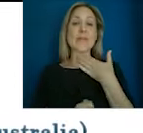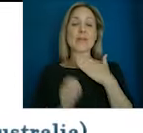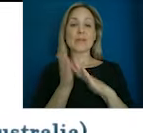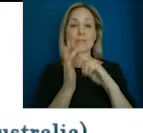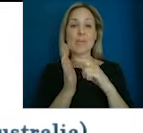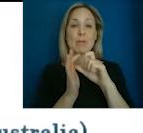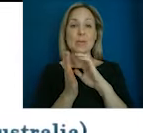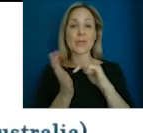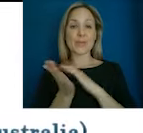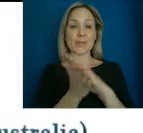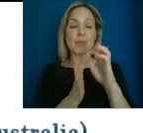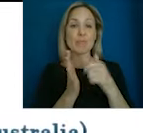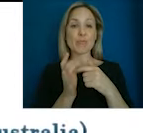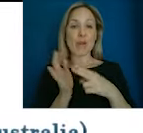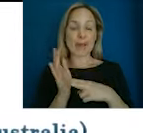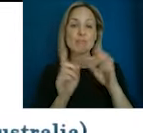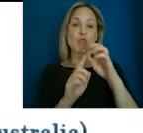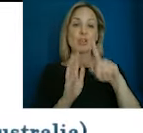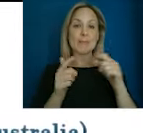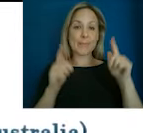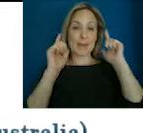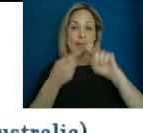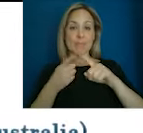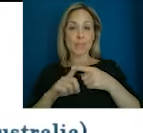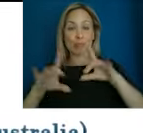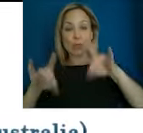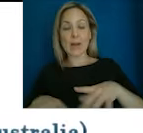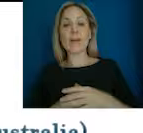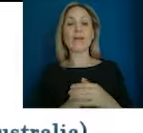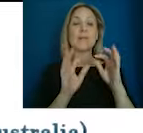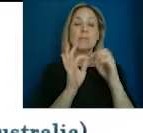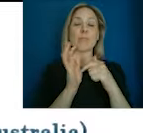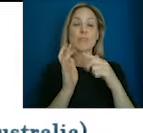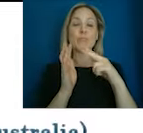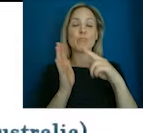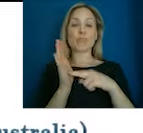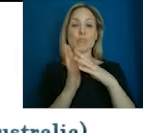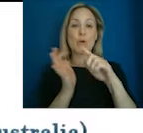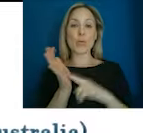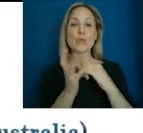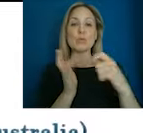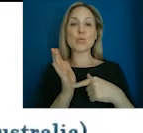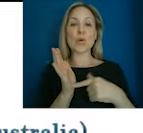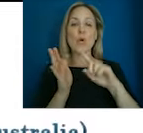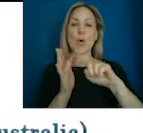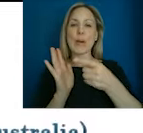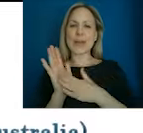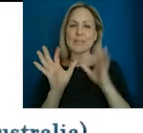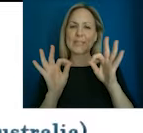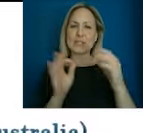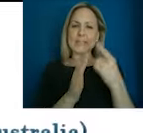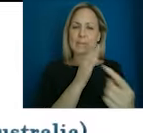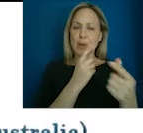project team, Meredith Prain, Project Manager, Able Australia; Bronwyn Scott, Orientation and Mobility